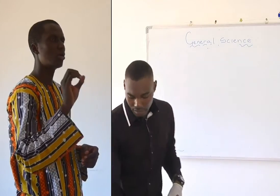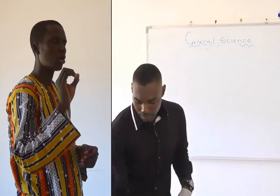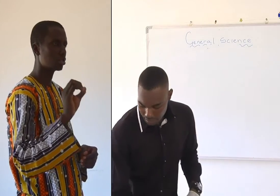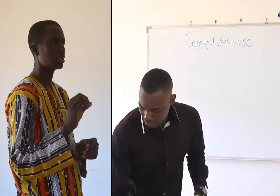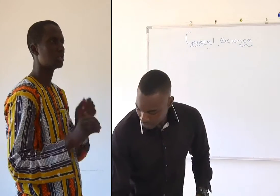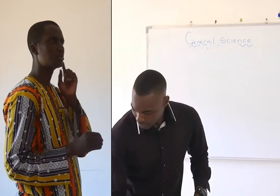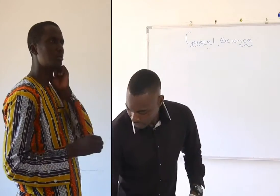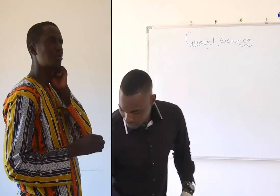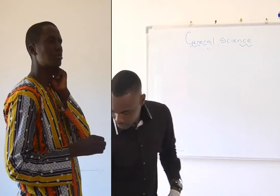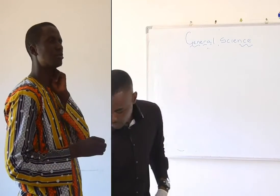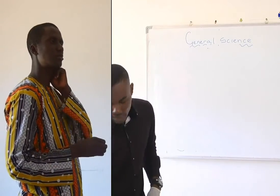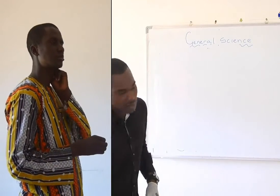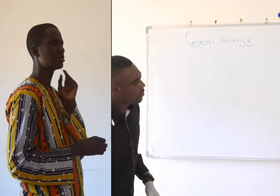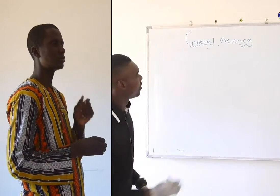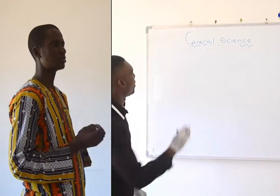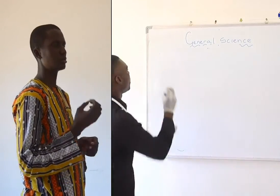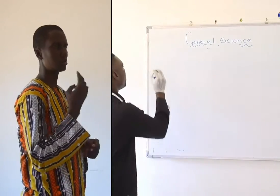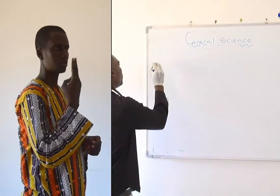Good.